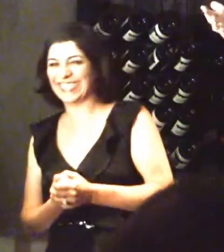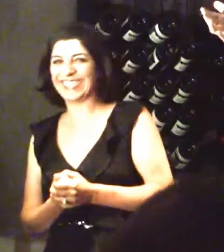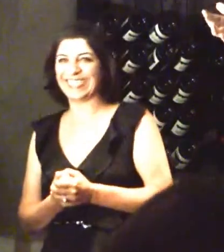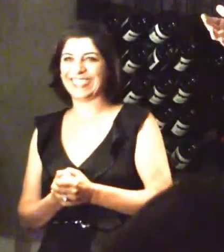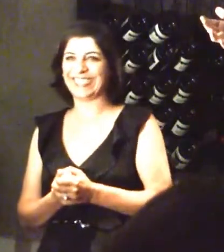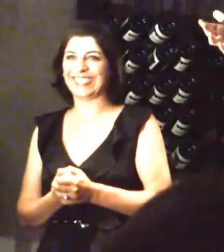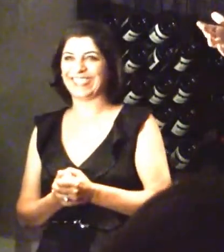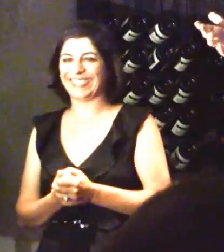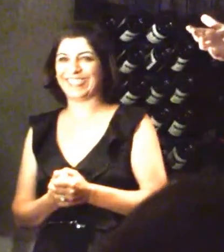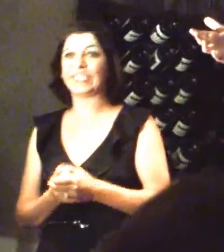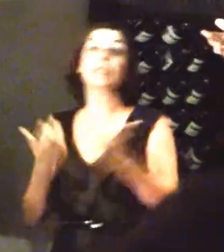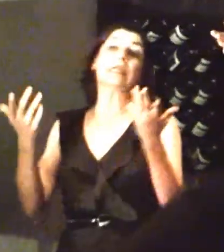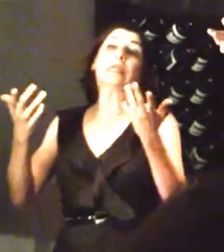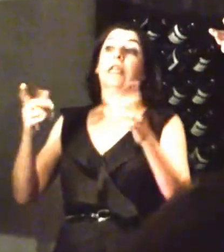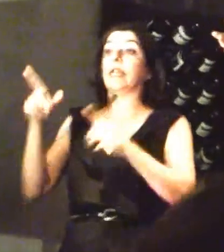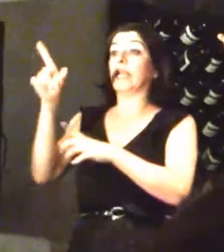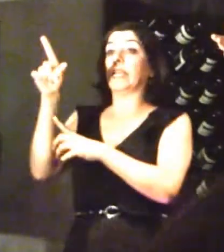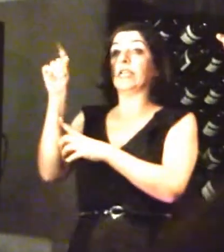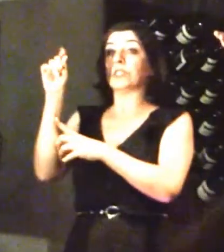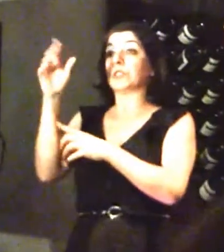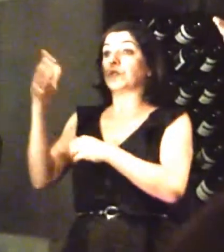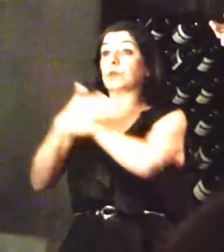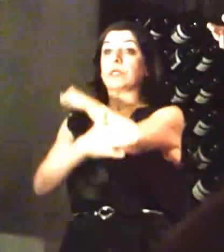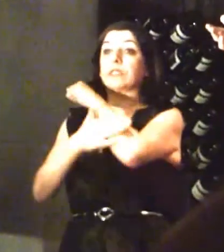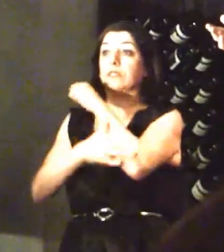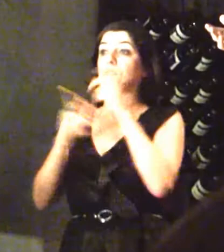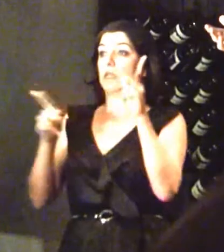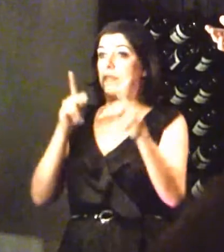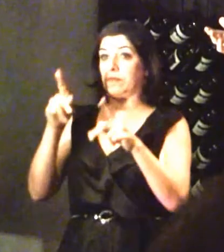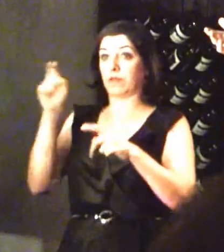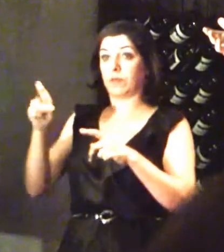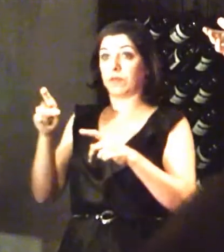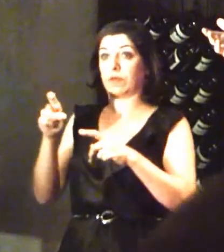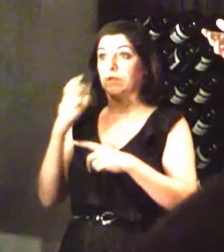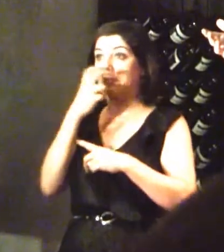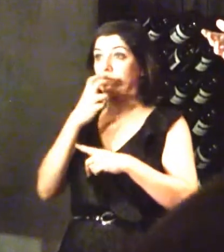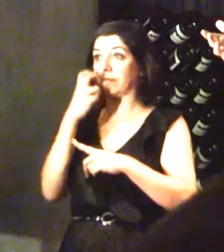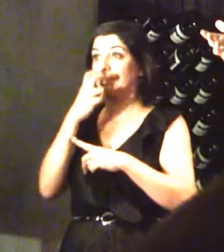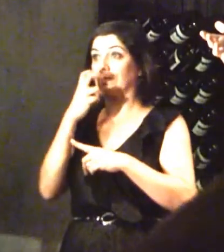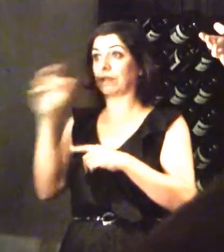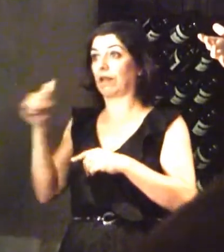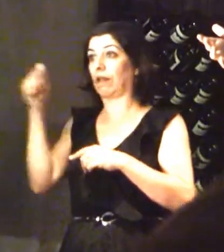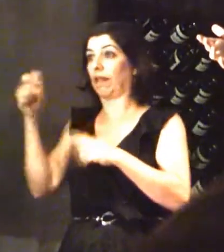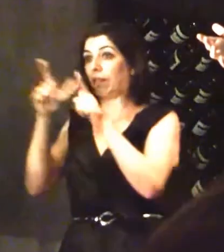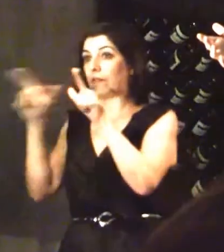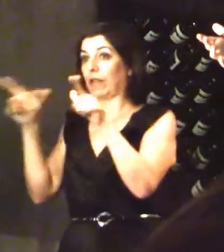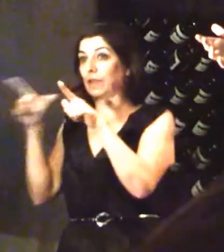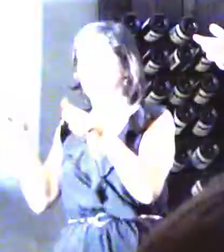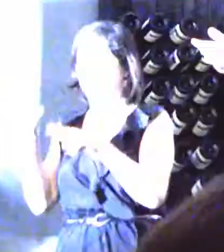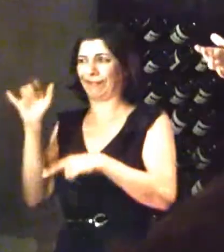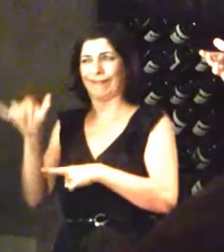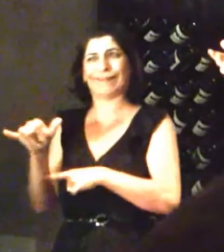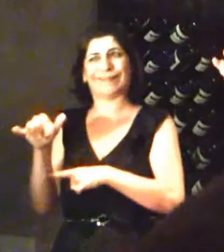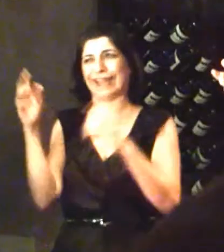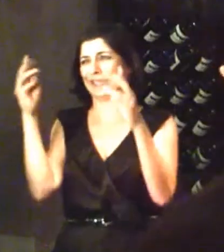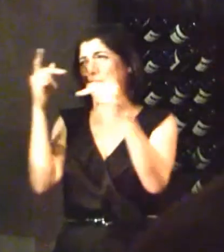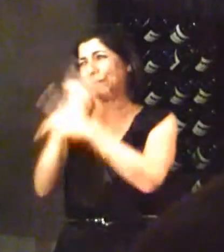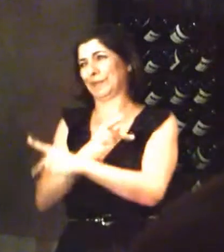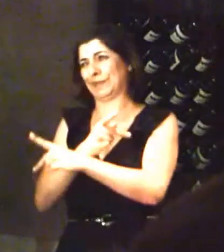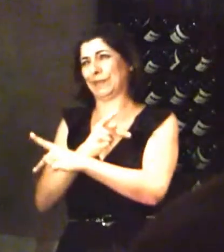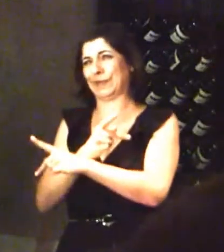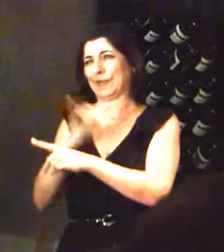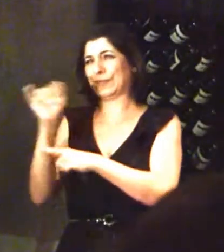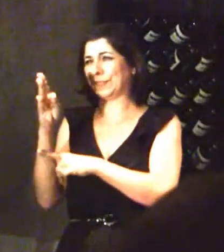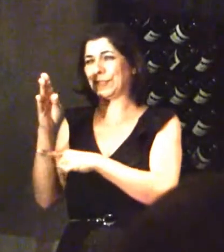like when you know, we're in 20 countries and these people that have to dub Abby's voice in other languages, I'm like, that's the worst job on